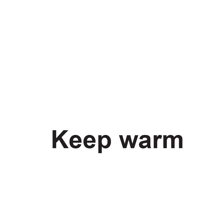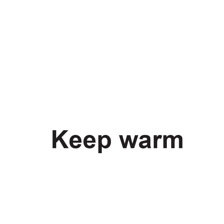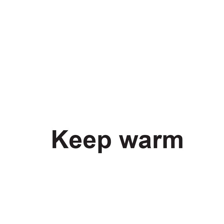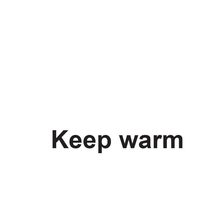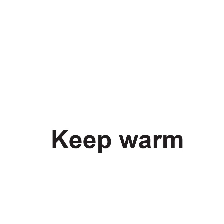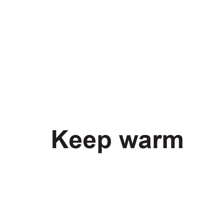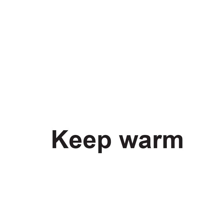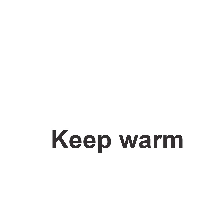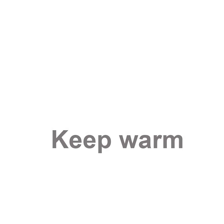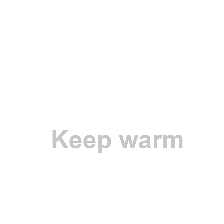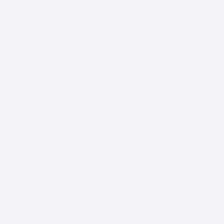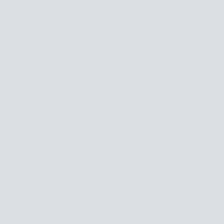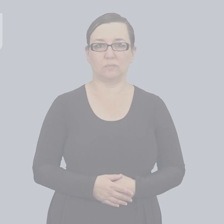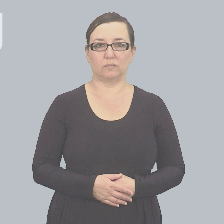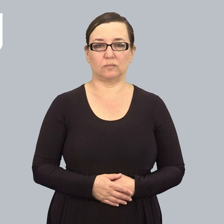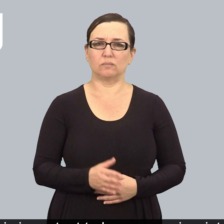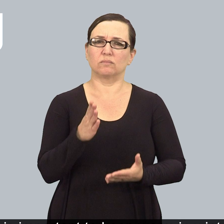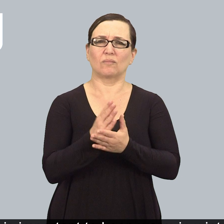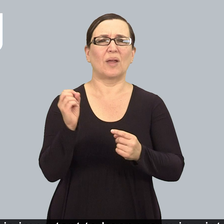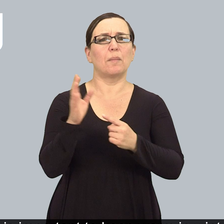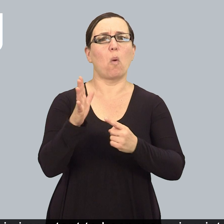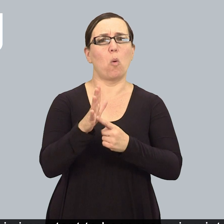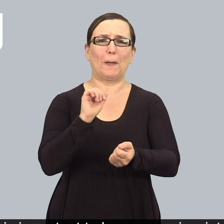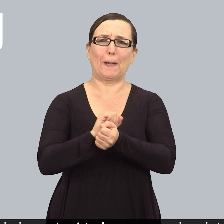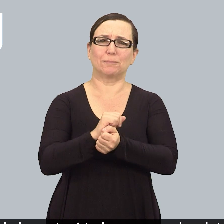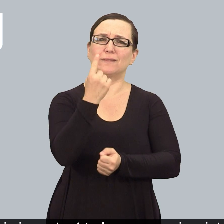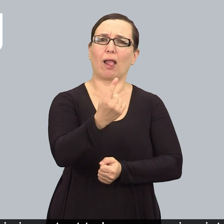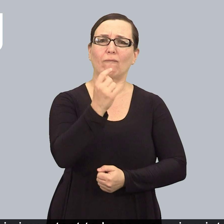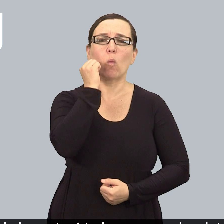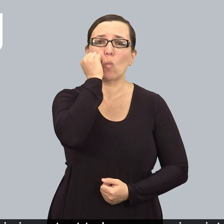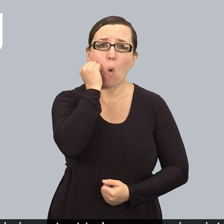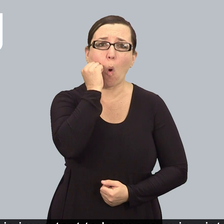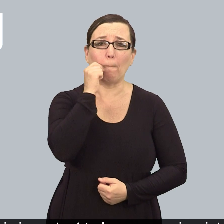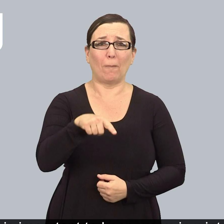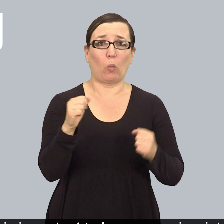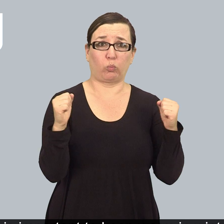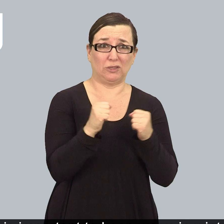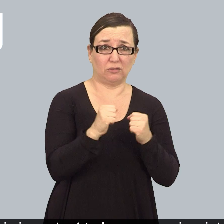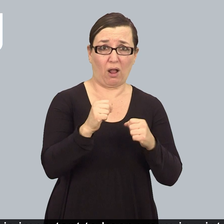Keep warm. It is important to keep warm in winter, both inside and